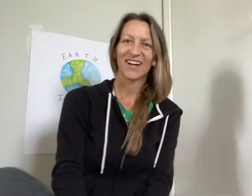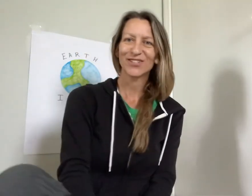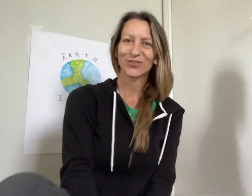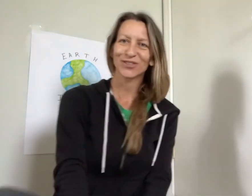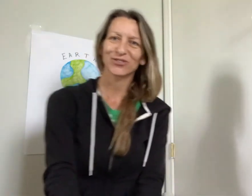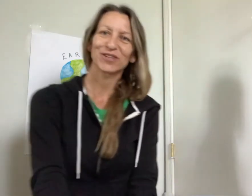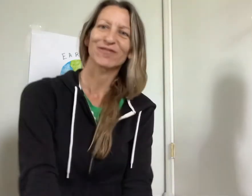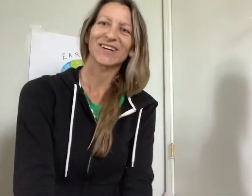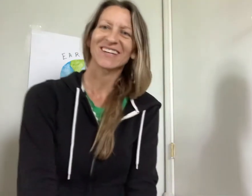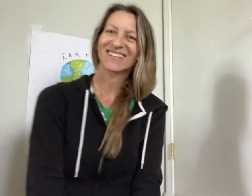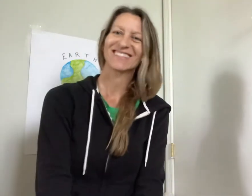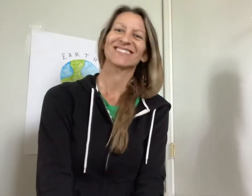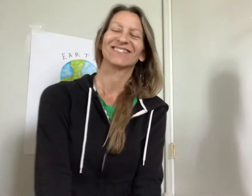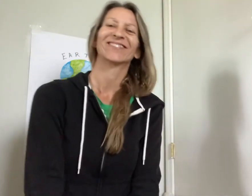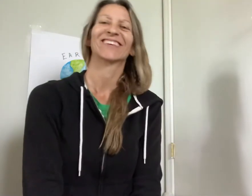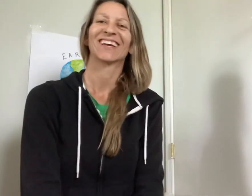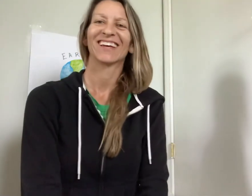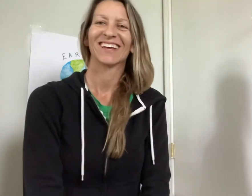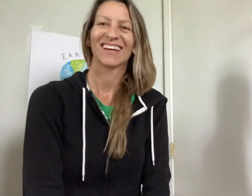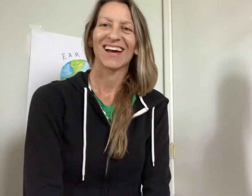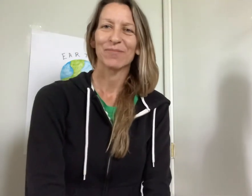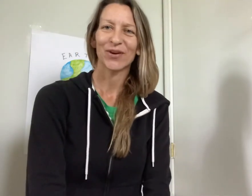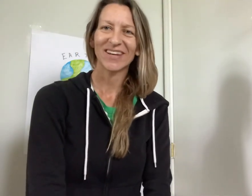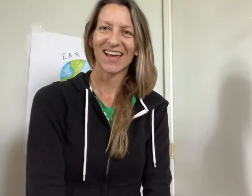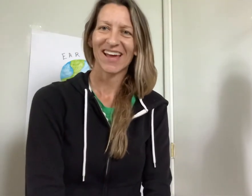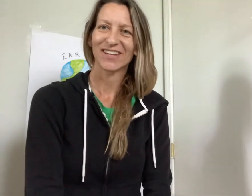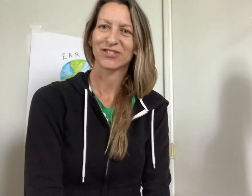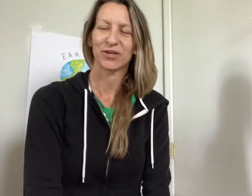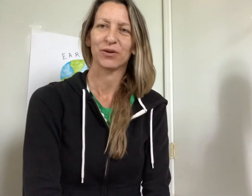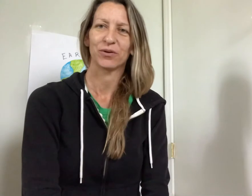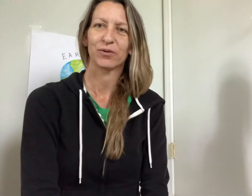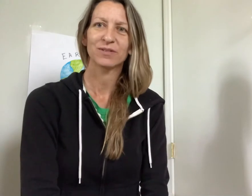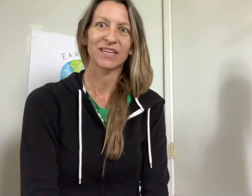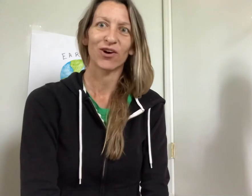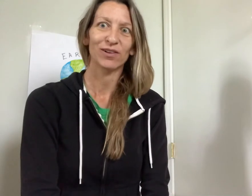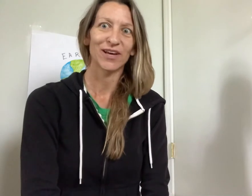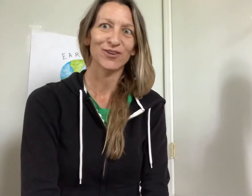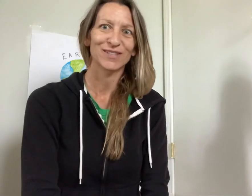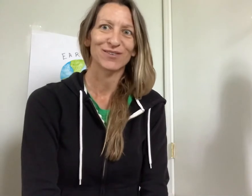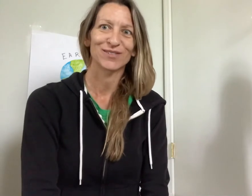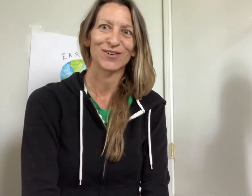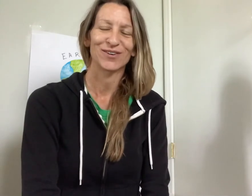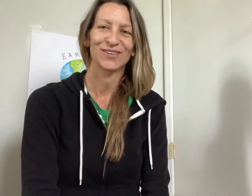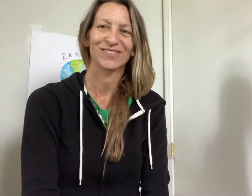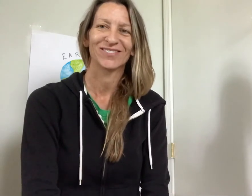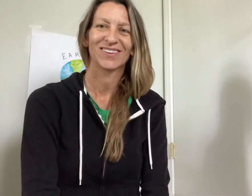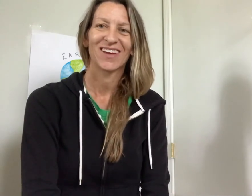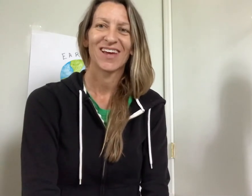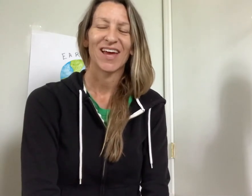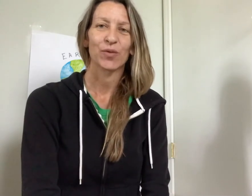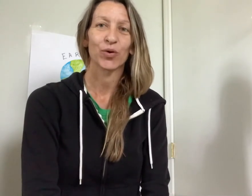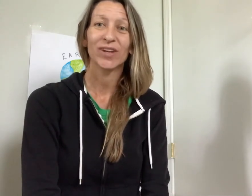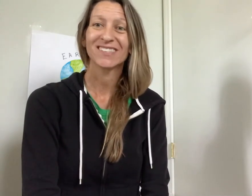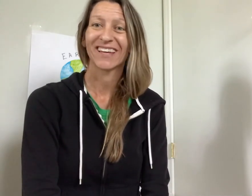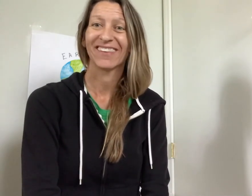Hi Julia Street friends. I'm here today to sing our letter sound song. And we're going to sing the